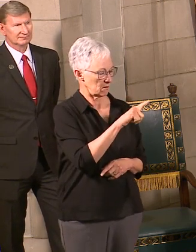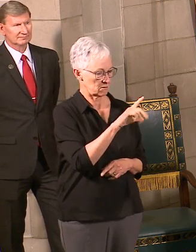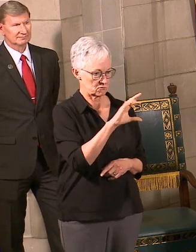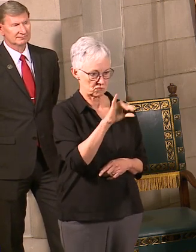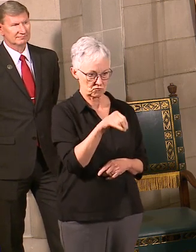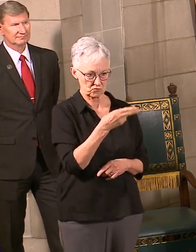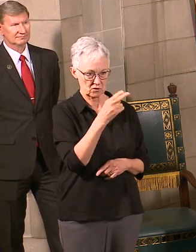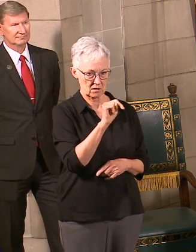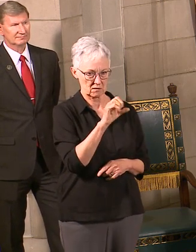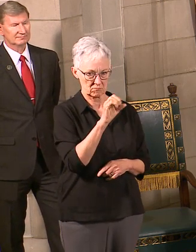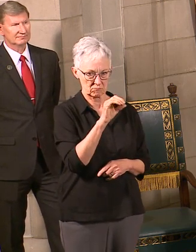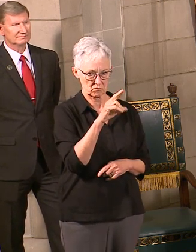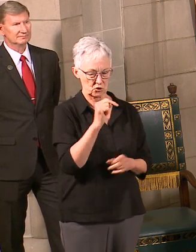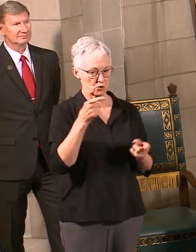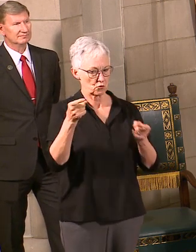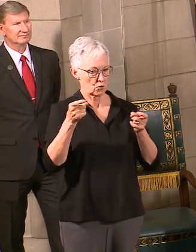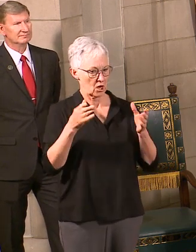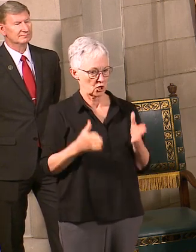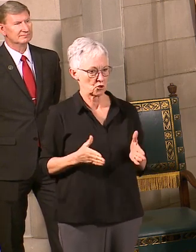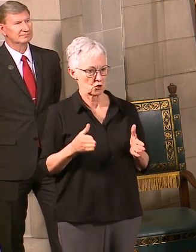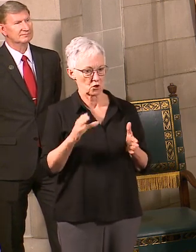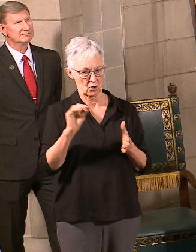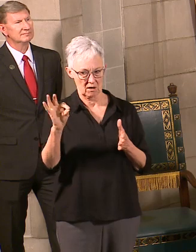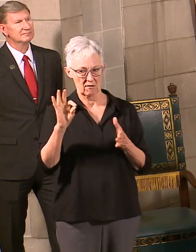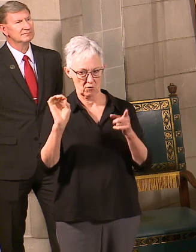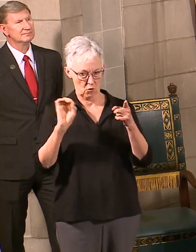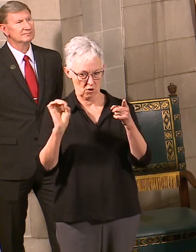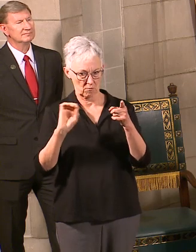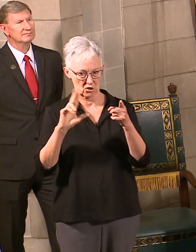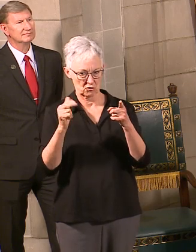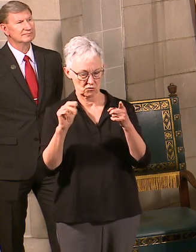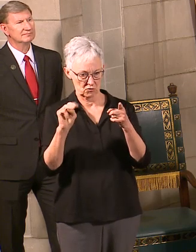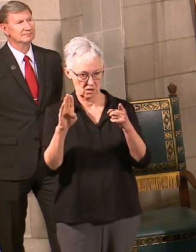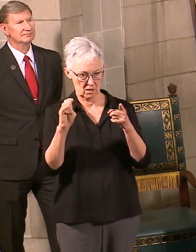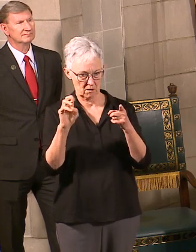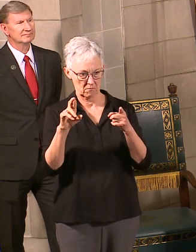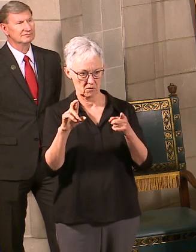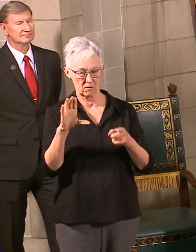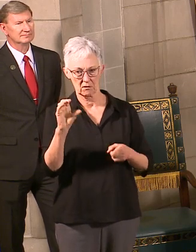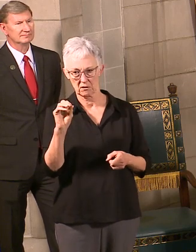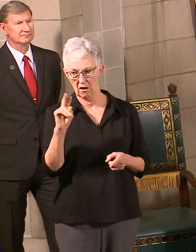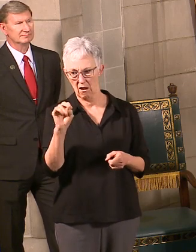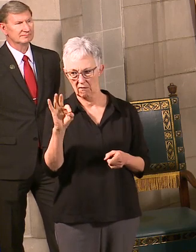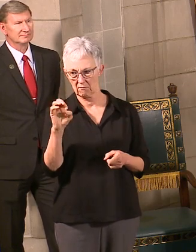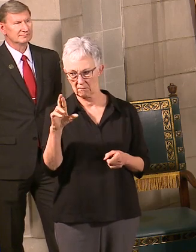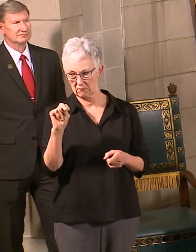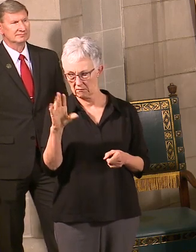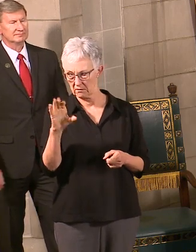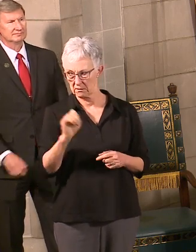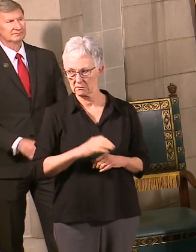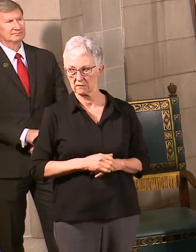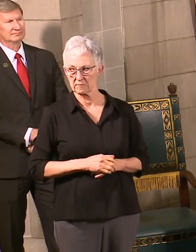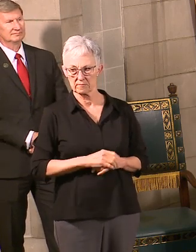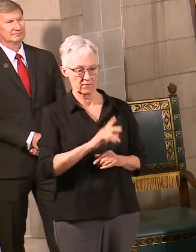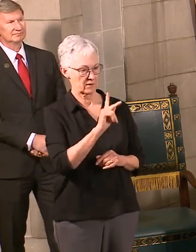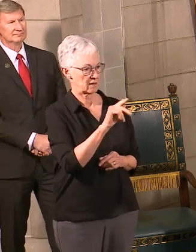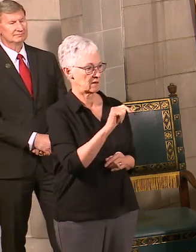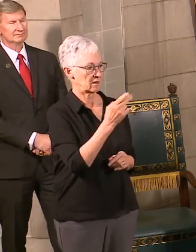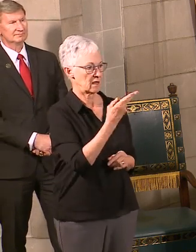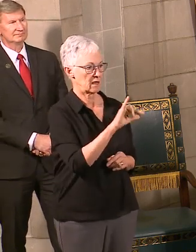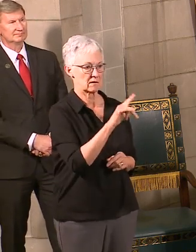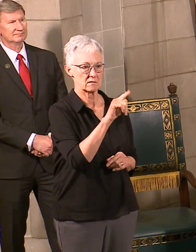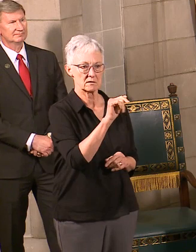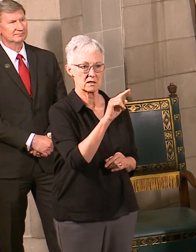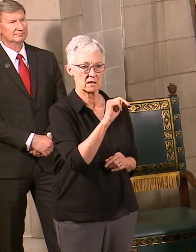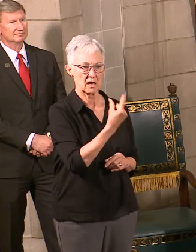Brands and Communications, Greater Omaha Chamber of Commerce. Kathy Lang, I'm sure many of you are familiar with Catherine as well. State Director,